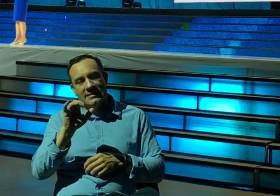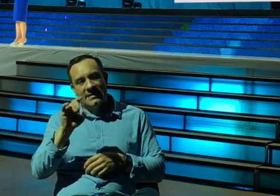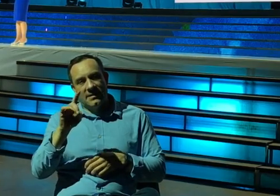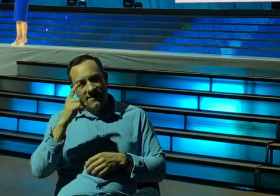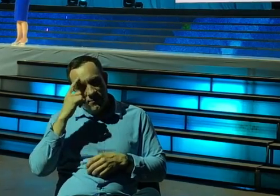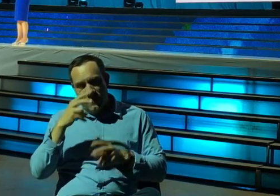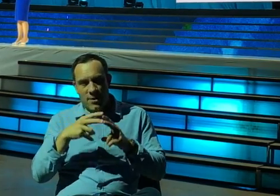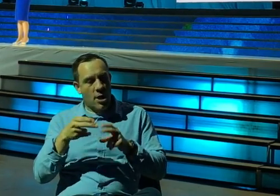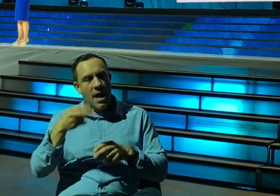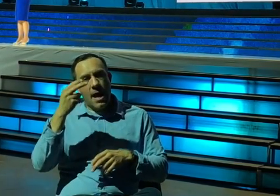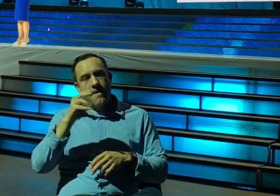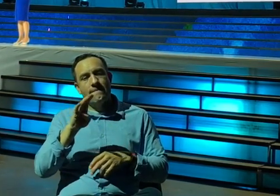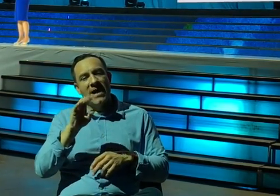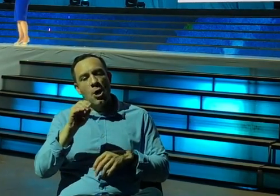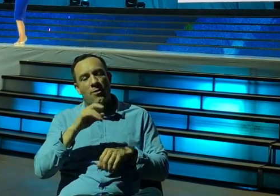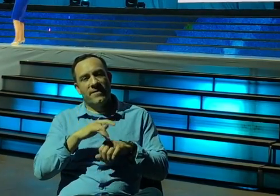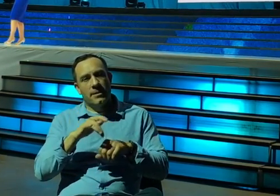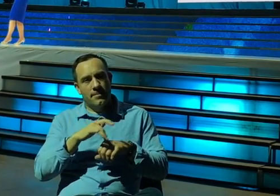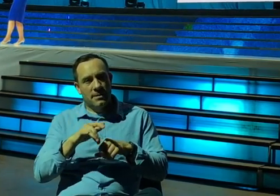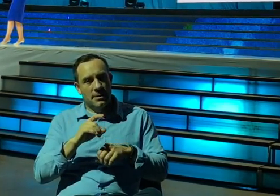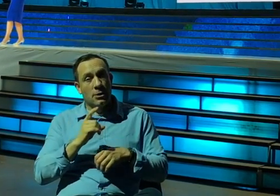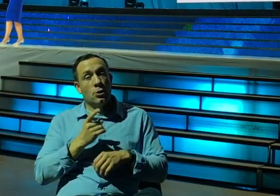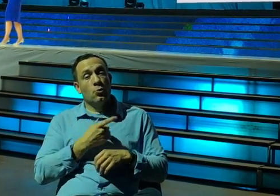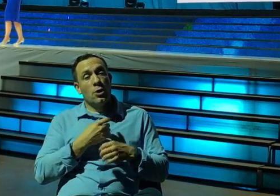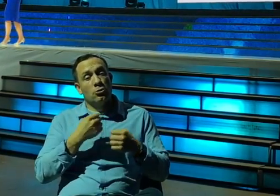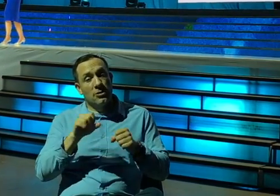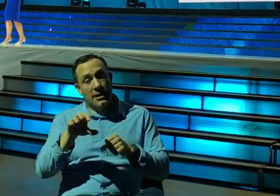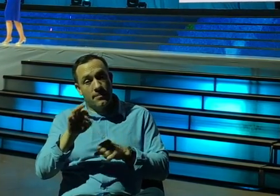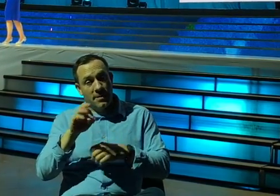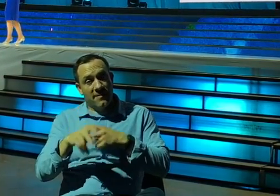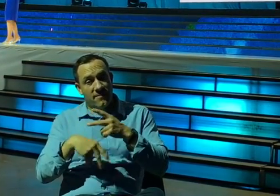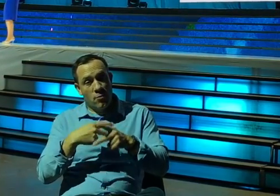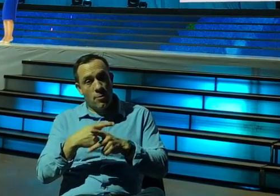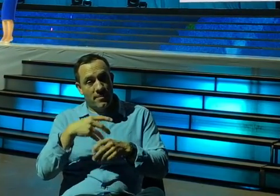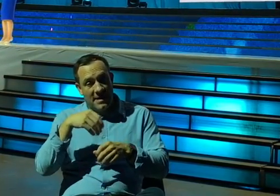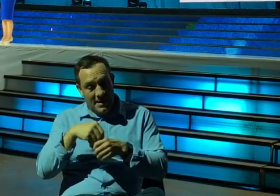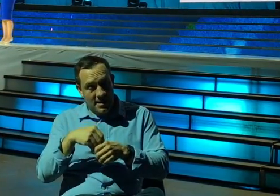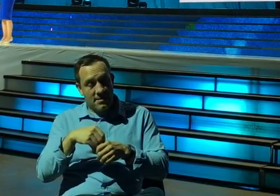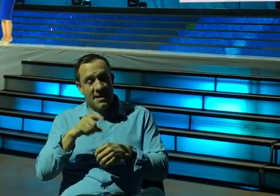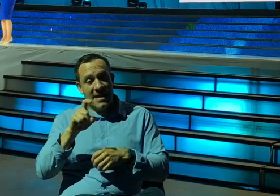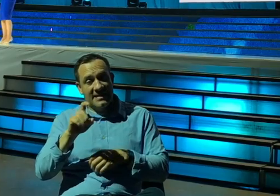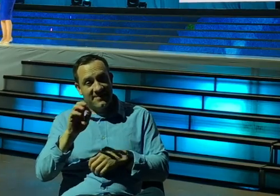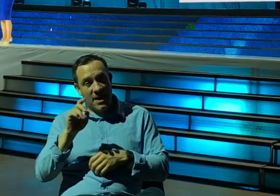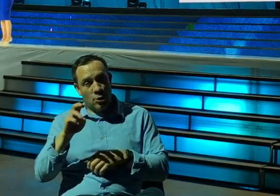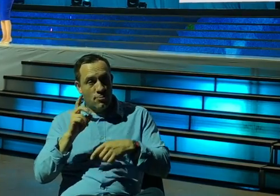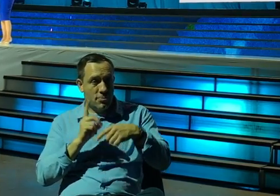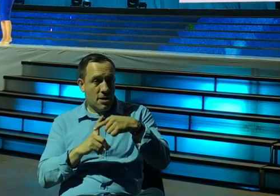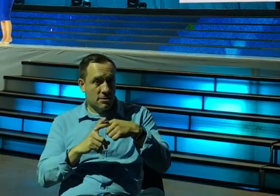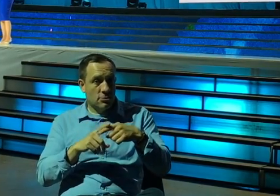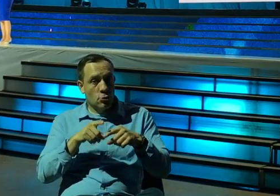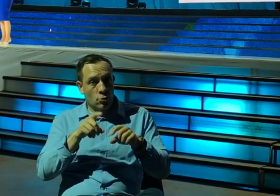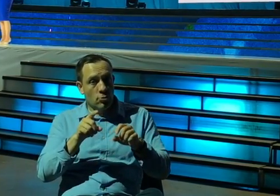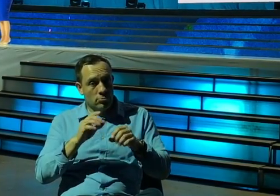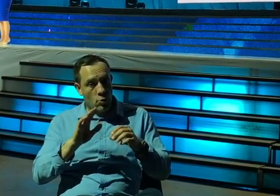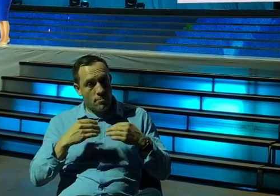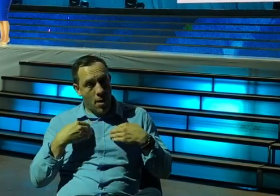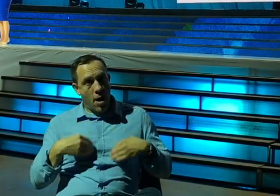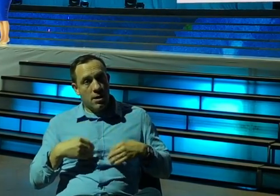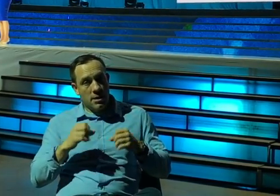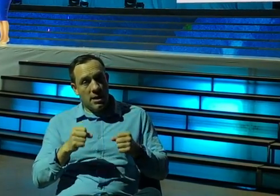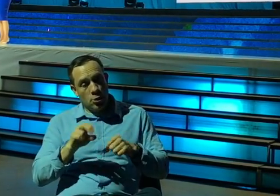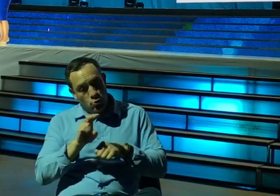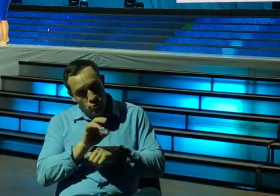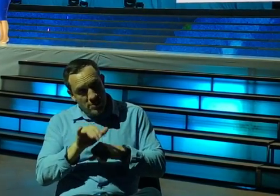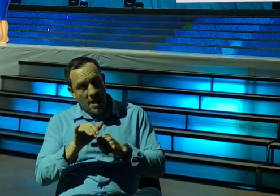And we're really trying to pick forms that are in X Factor Plus that are very bioavailable, so your body can use and assimilate them